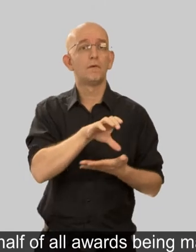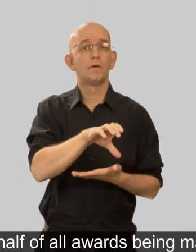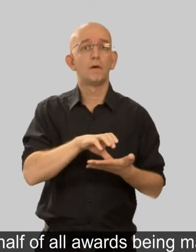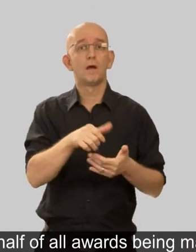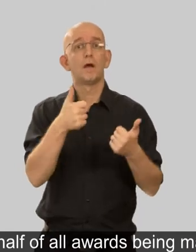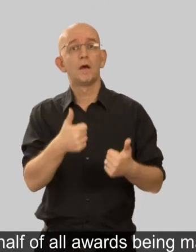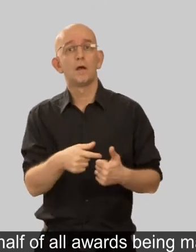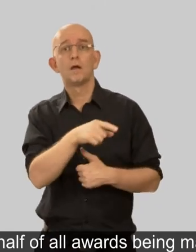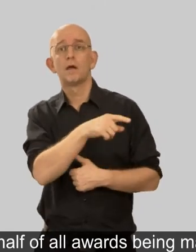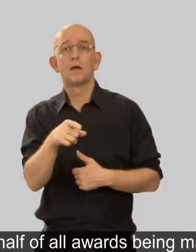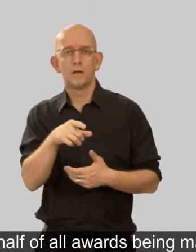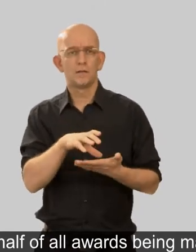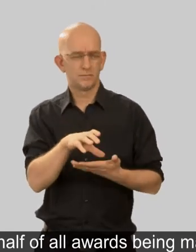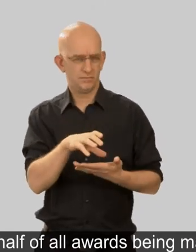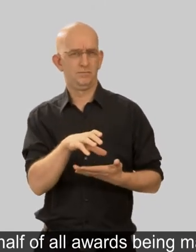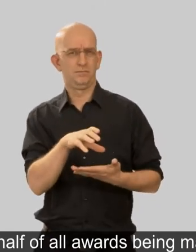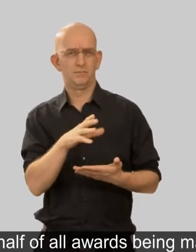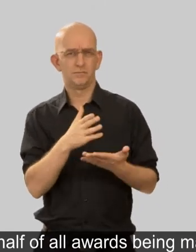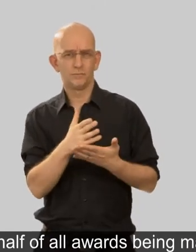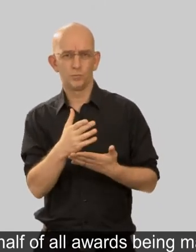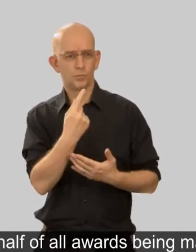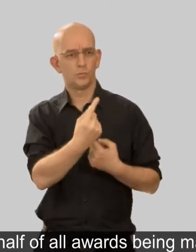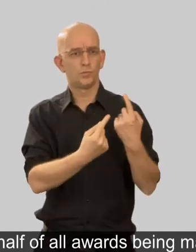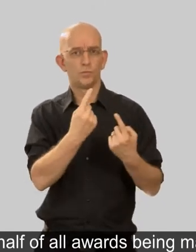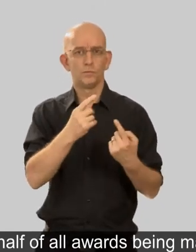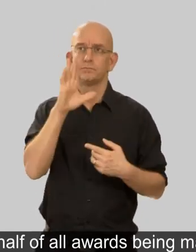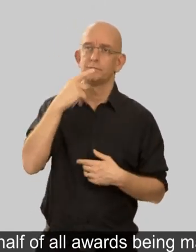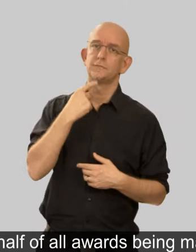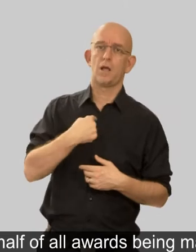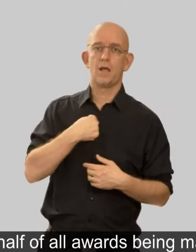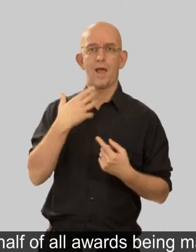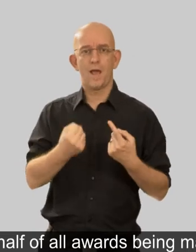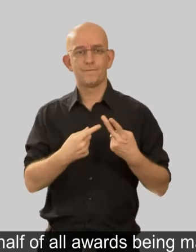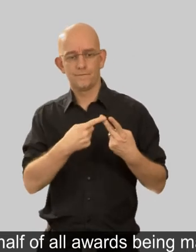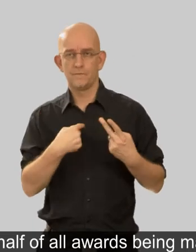with half of all awards being made on the basis of self-reporting of need,